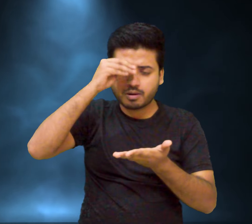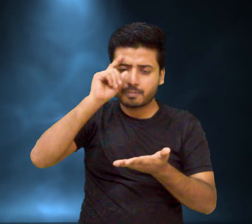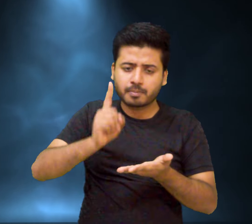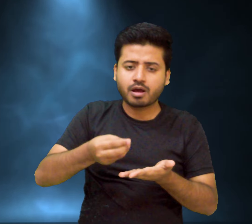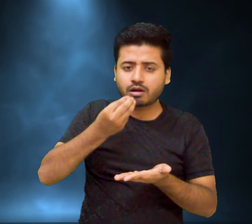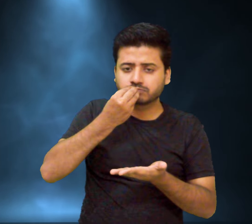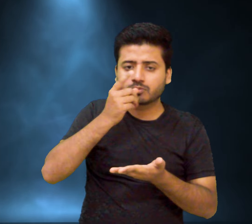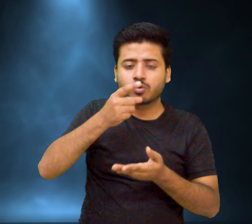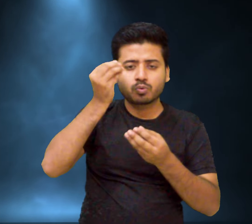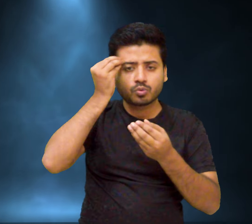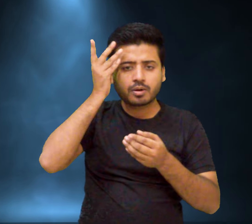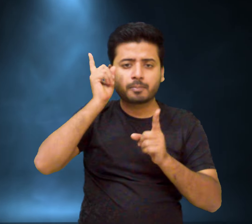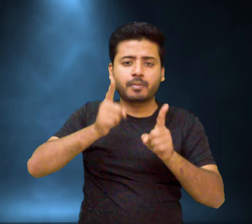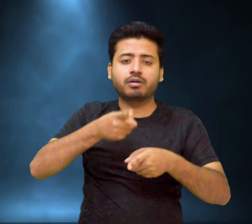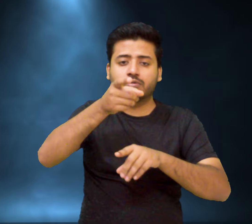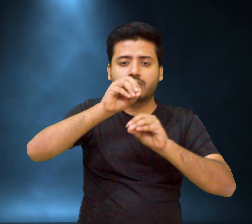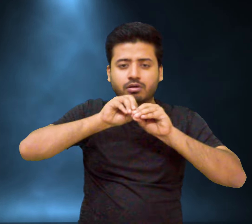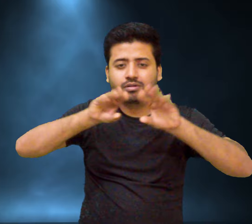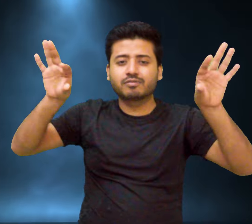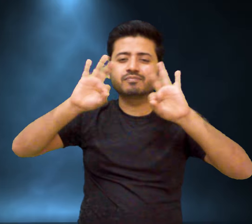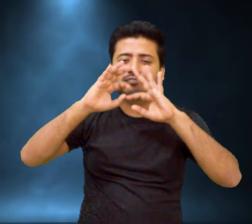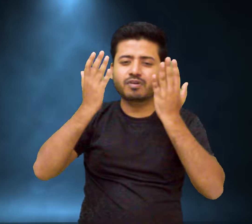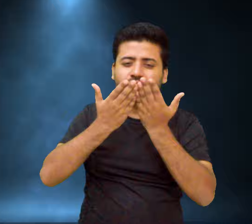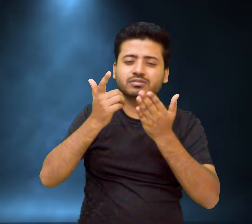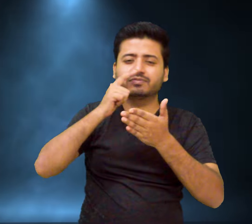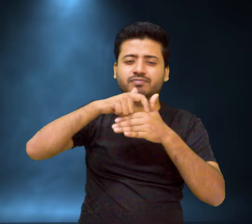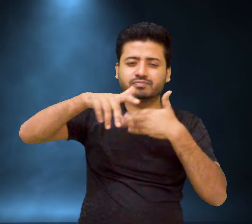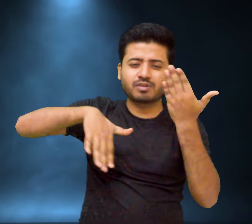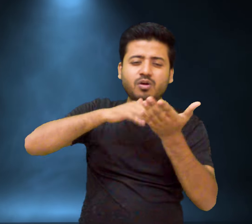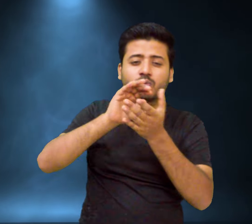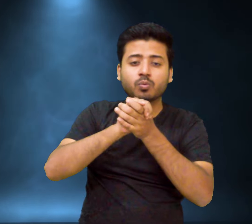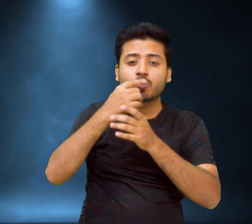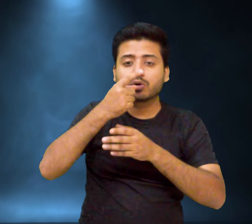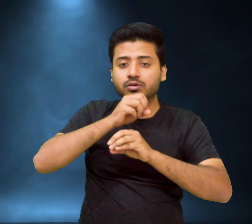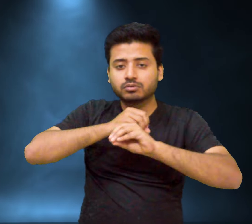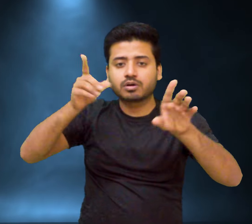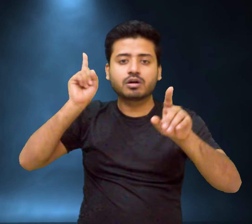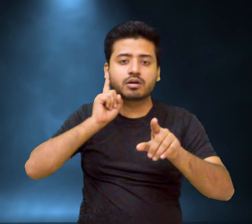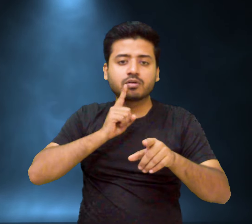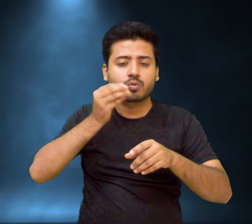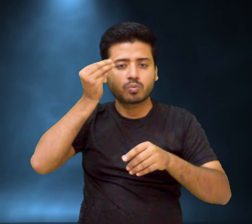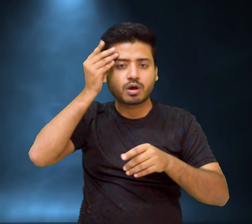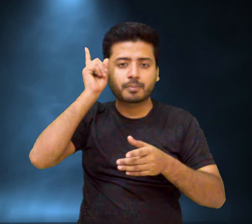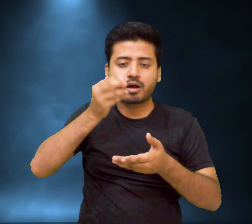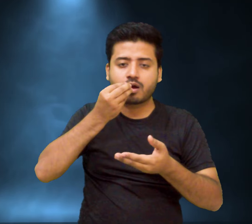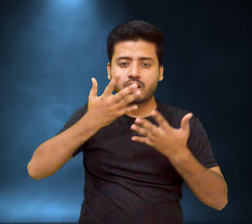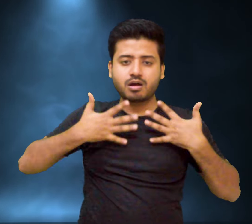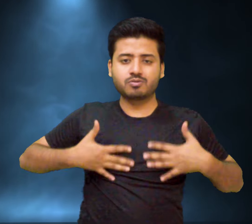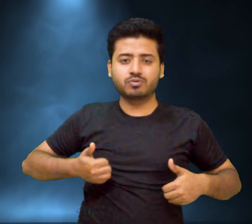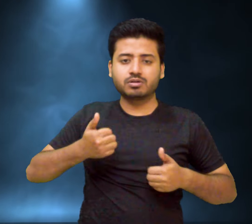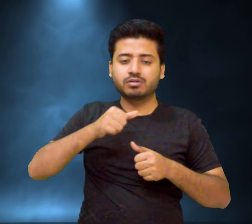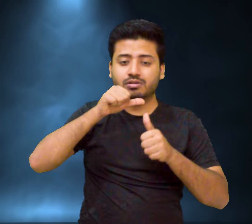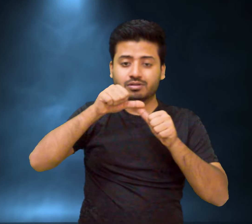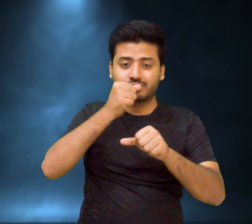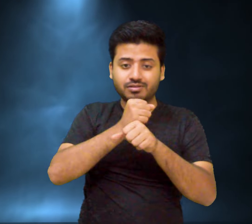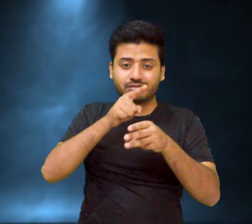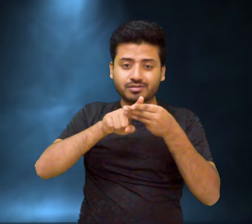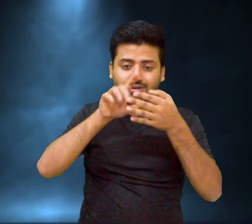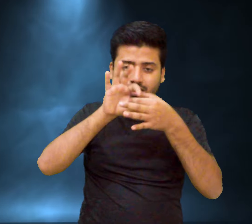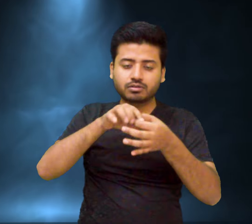tube studies show that piperine can slow the replication of certain cancer cells, including breast, prostate, and colon cancers,